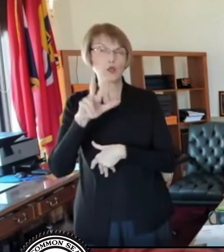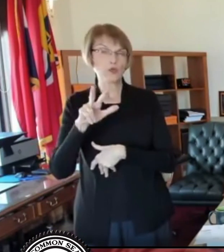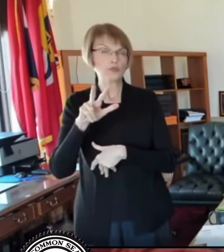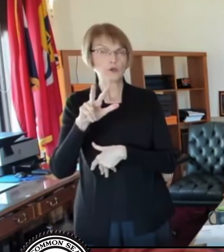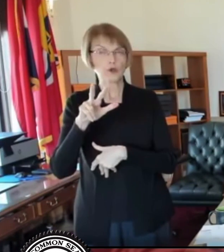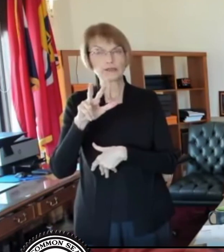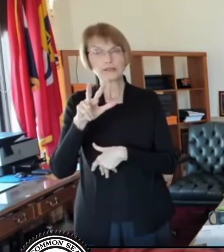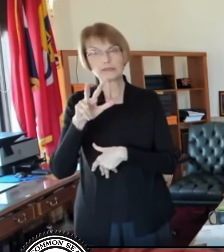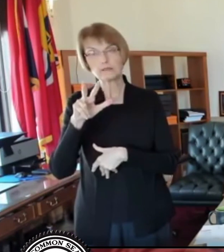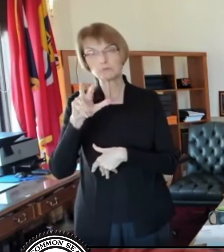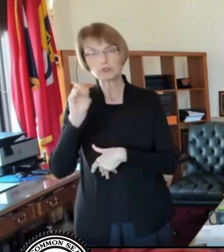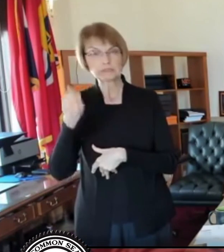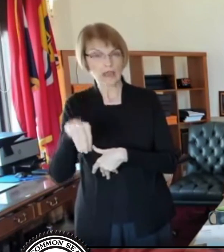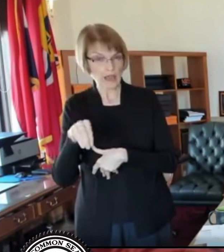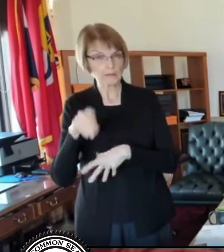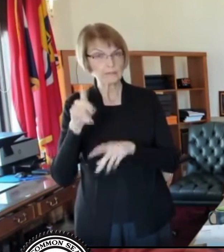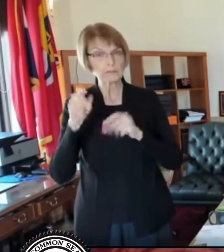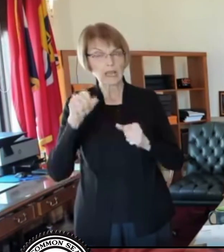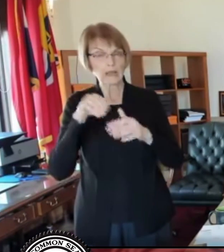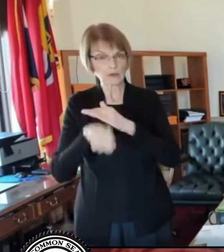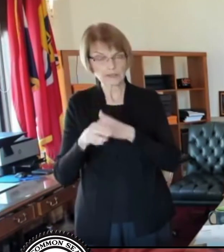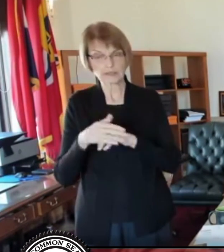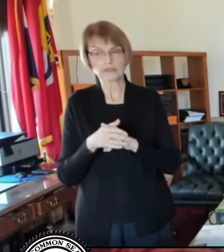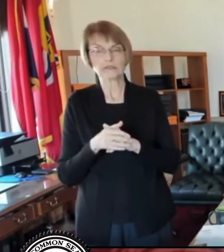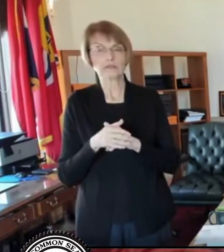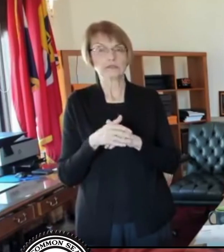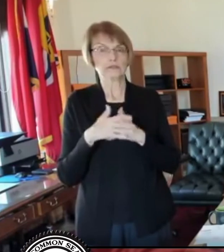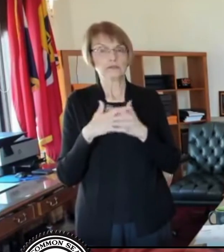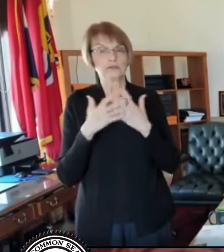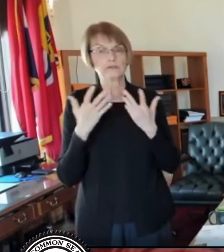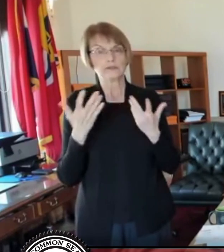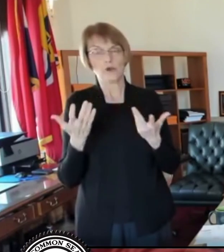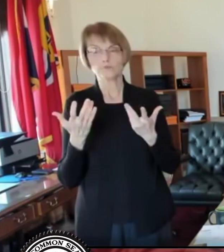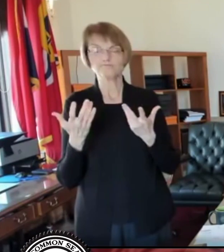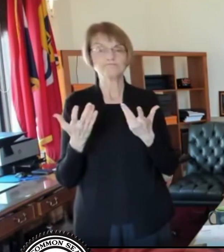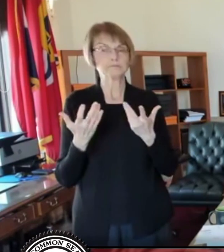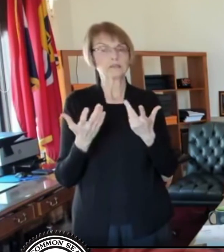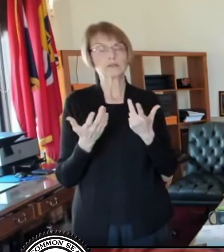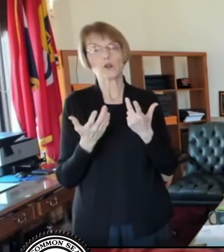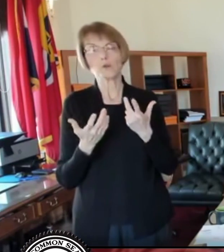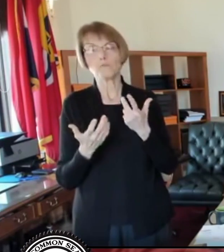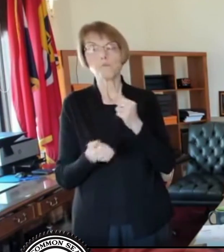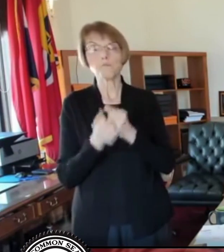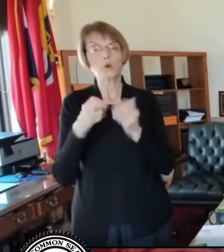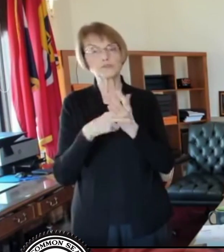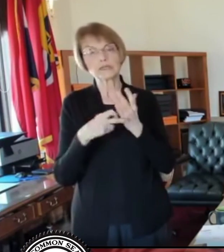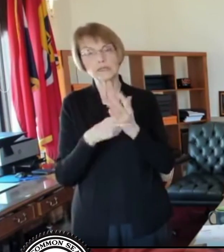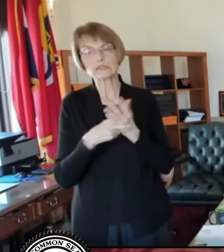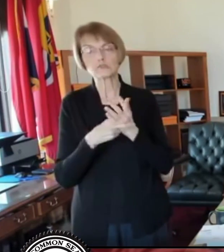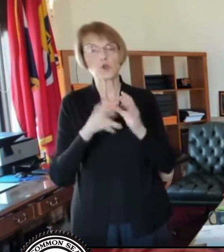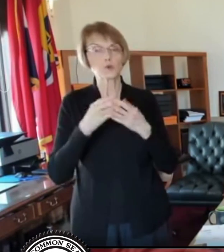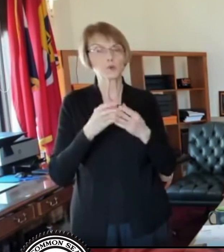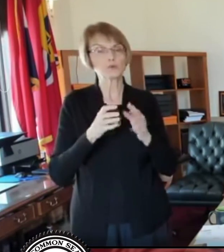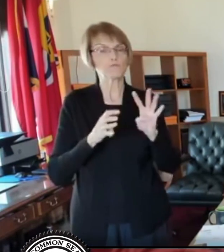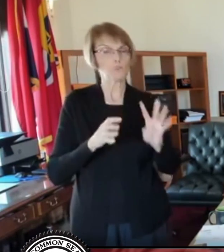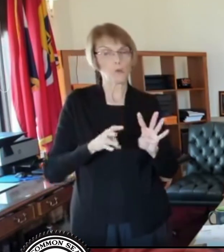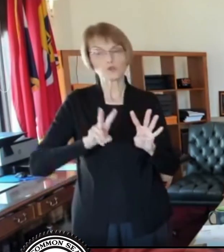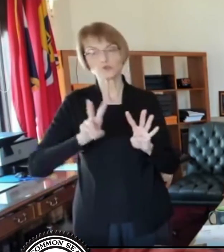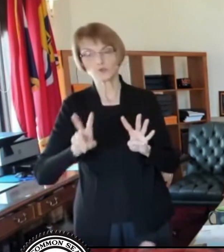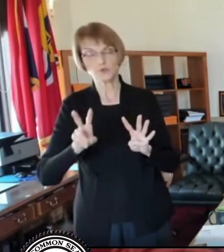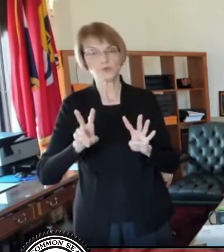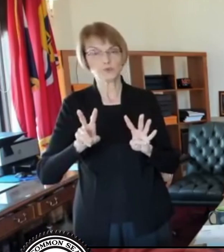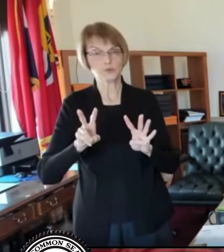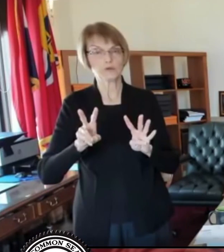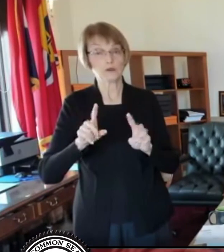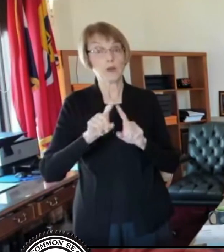capacity. Everybody, they'll sell tickets primarily in blocks of 4, sometimes 2. But everybody will be 6